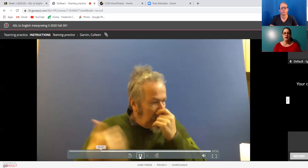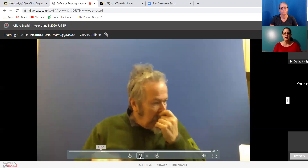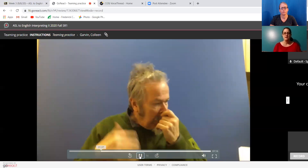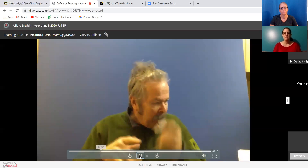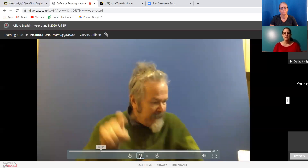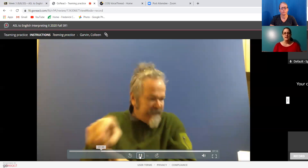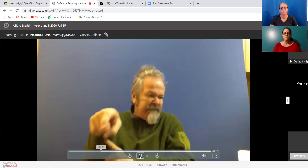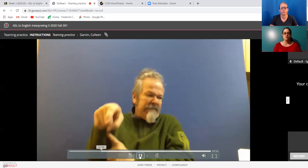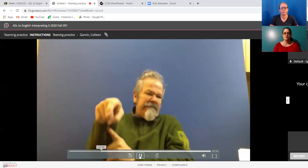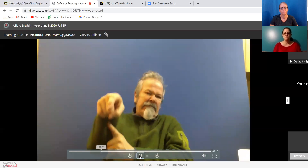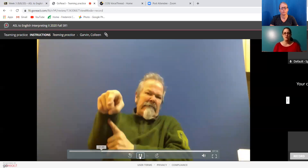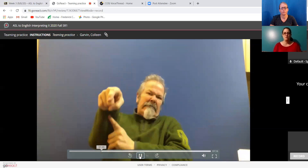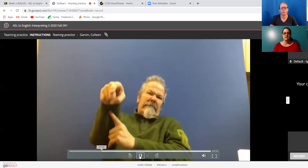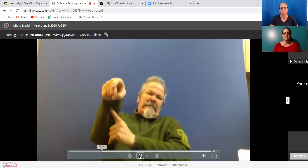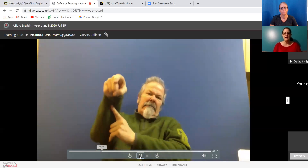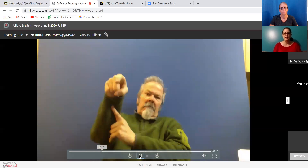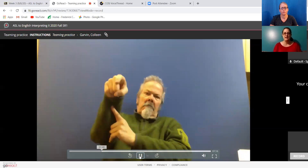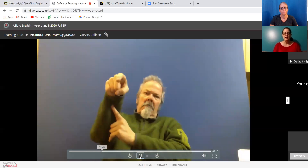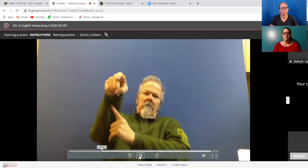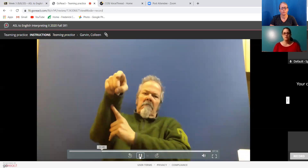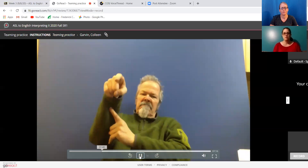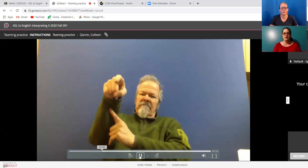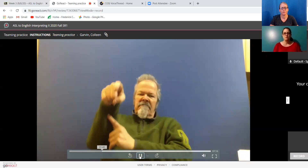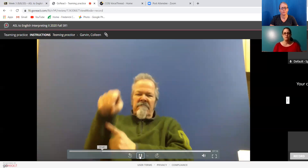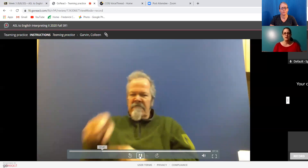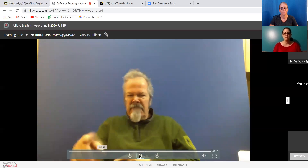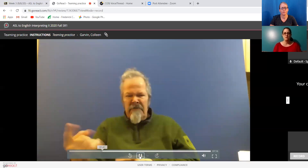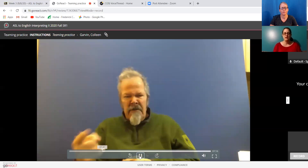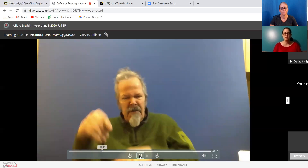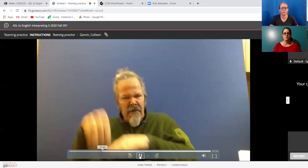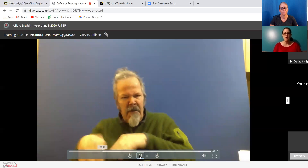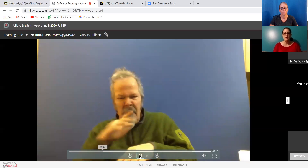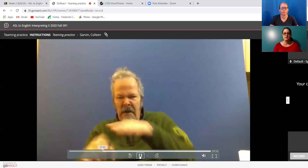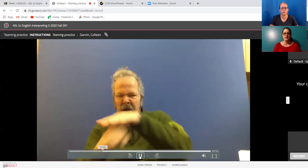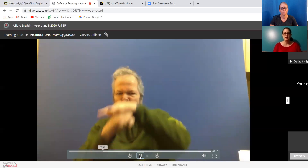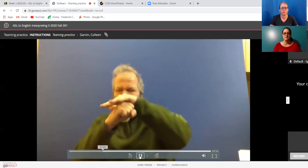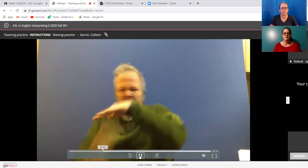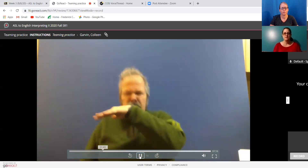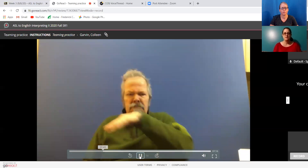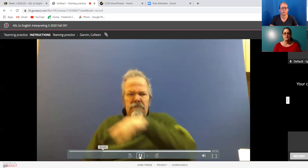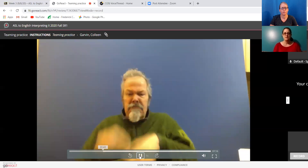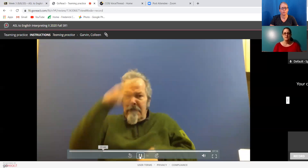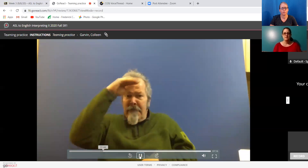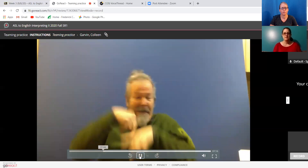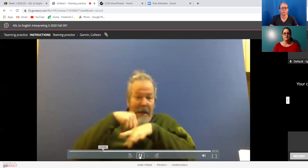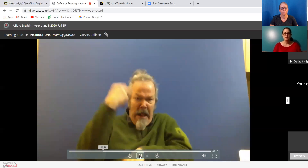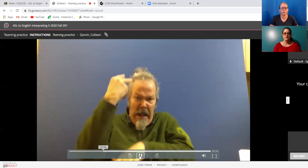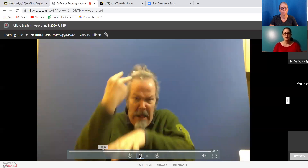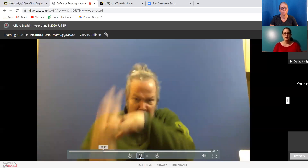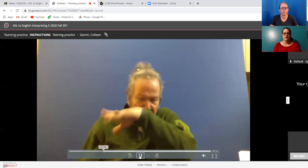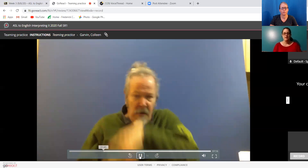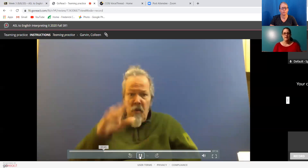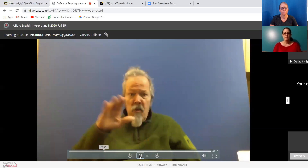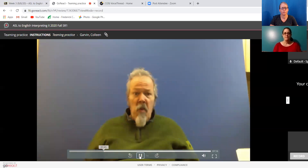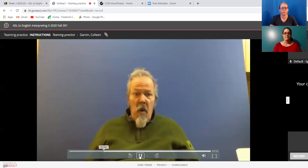big bite. He was so excited. He was trying to reel his prize in,